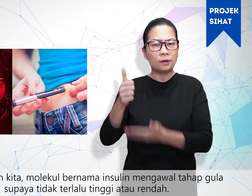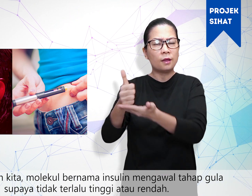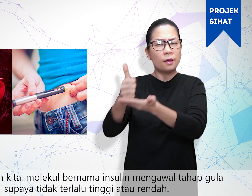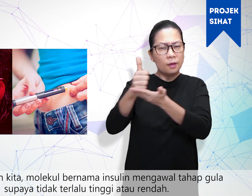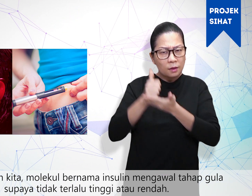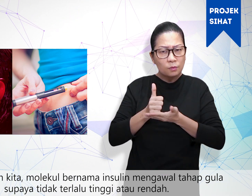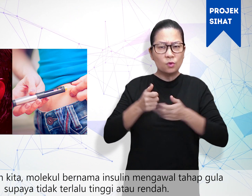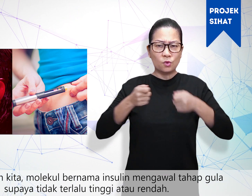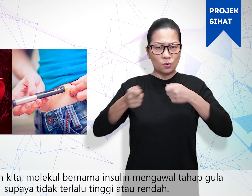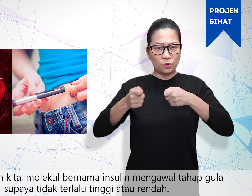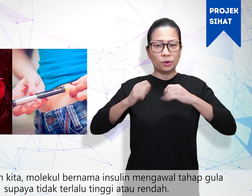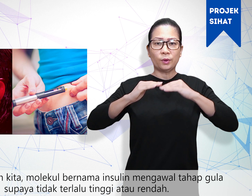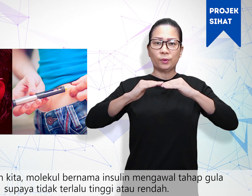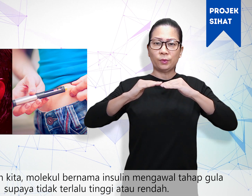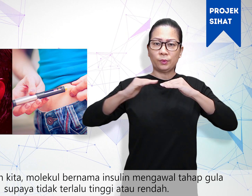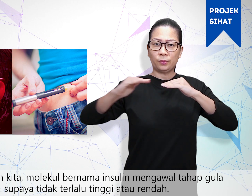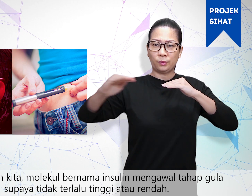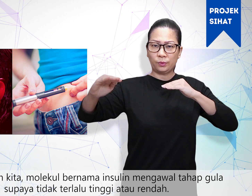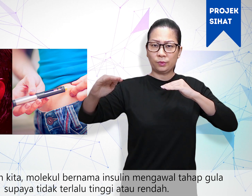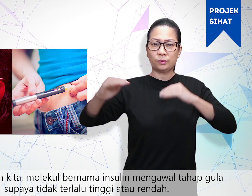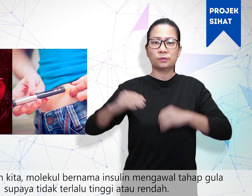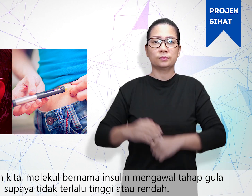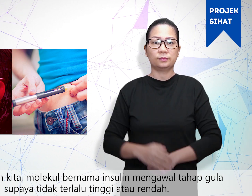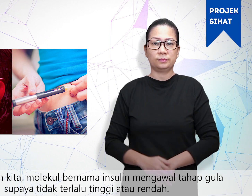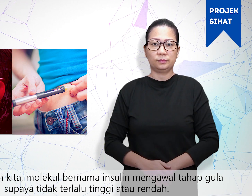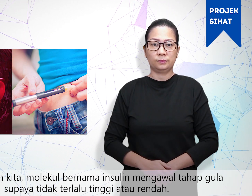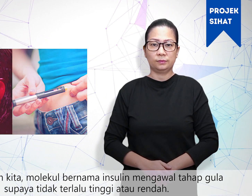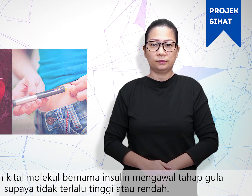so that it is not too high and not too low.